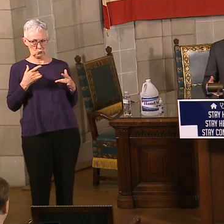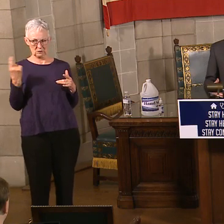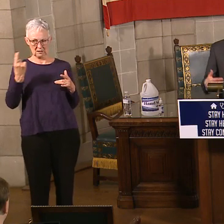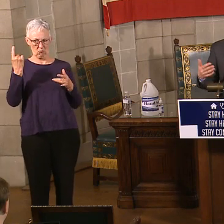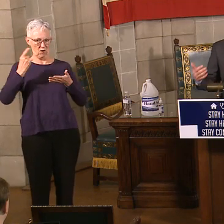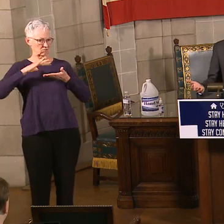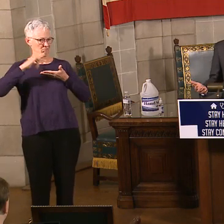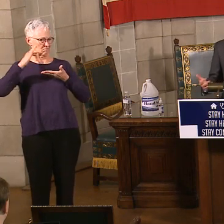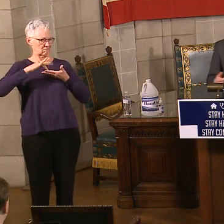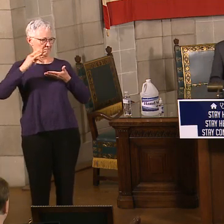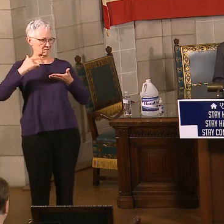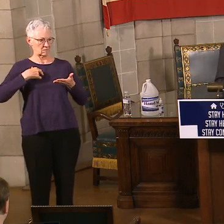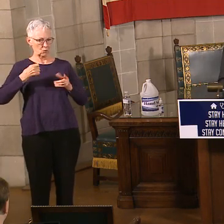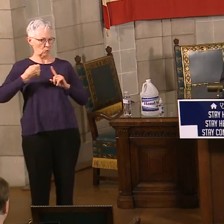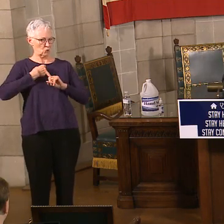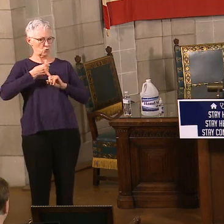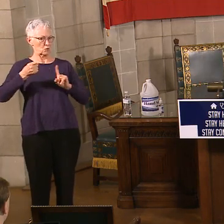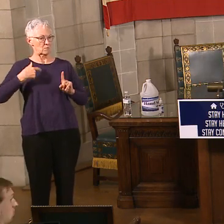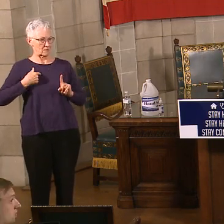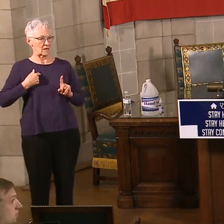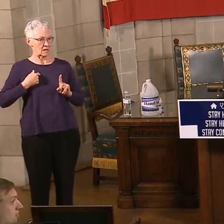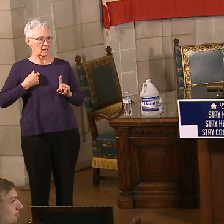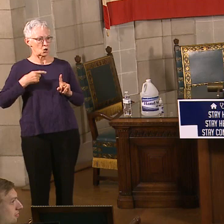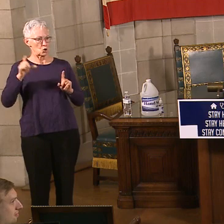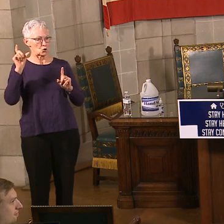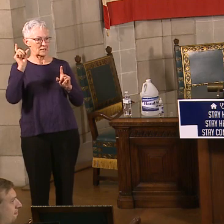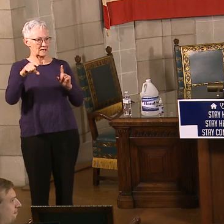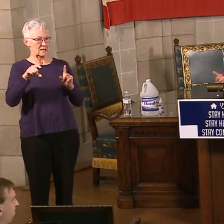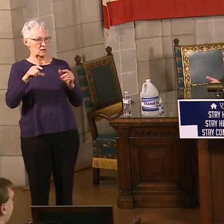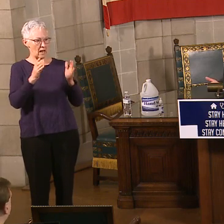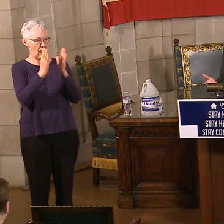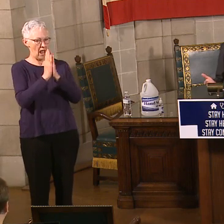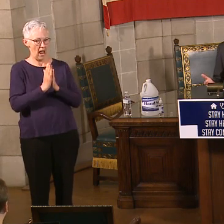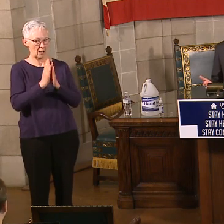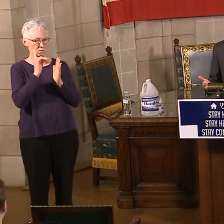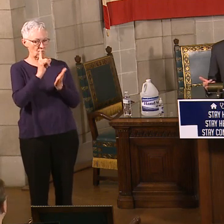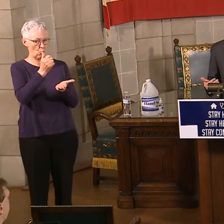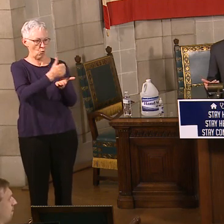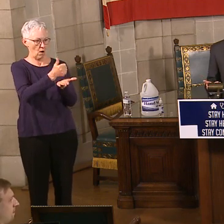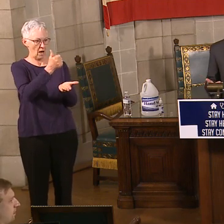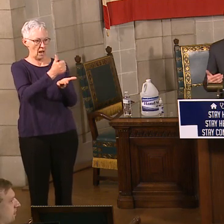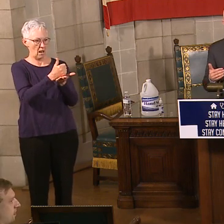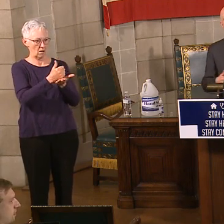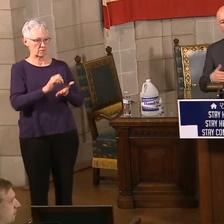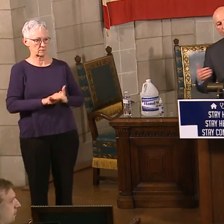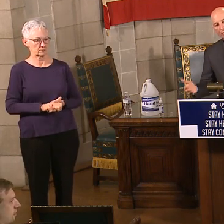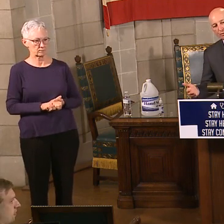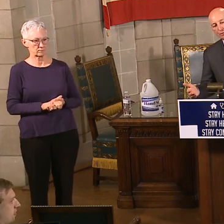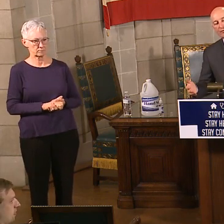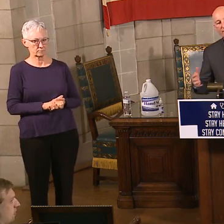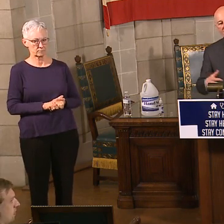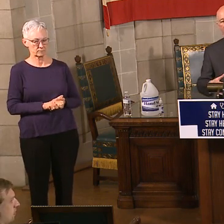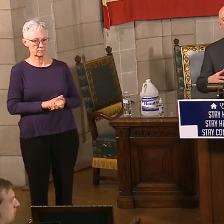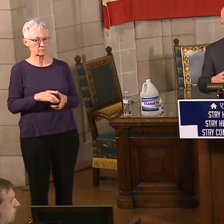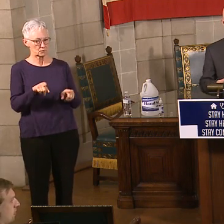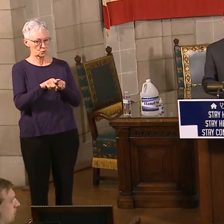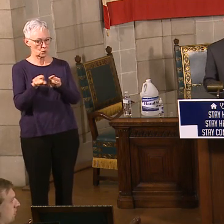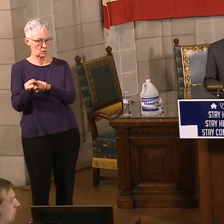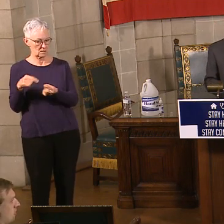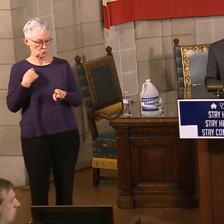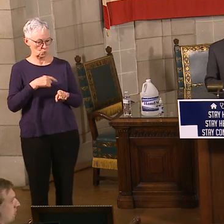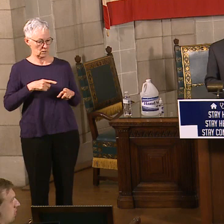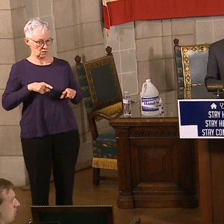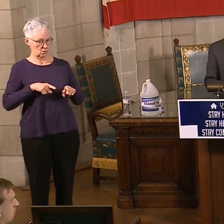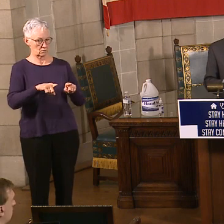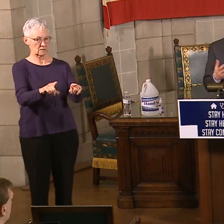domestic abuse, stay connected, reach out, ask for that help. That's going to be important for us to make sure that as we go through this emergency